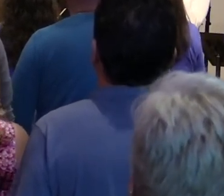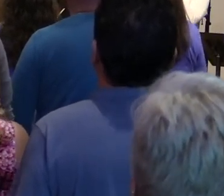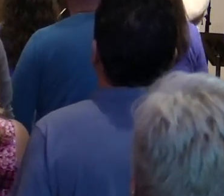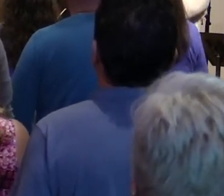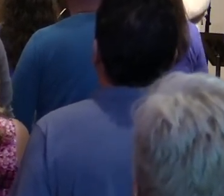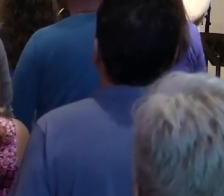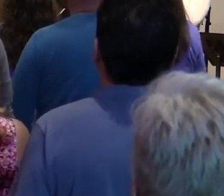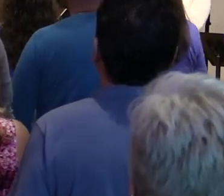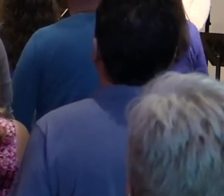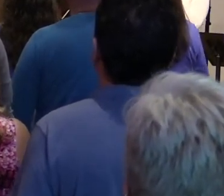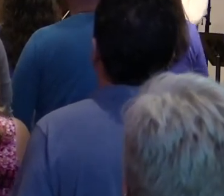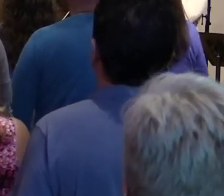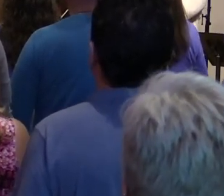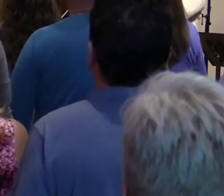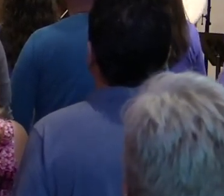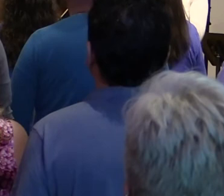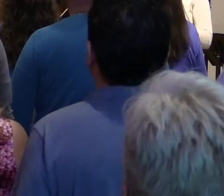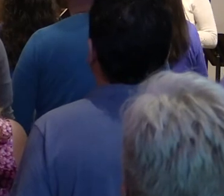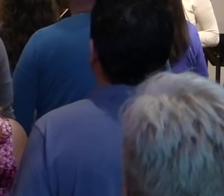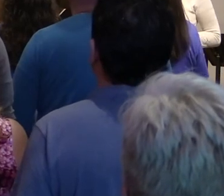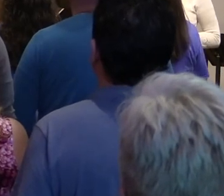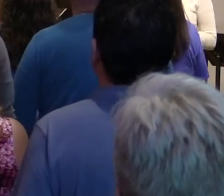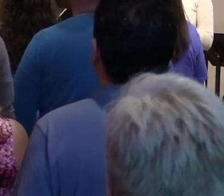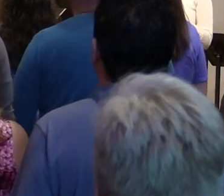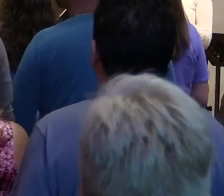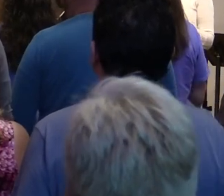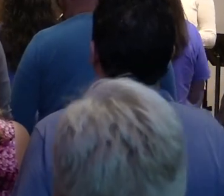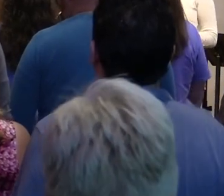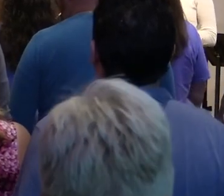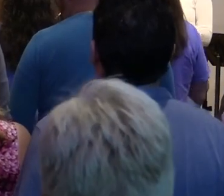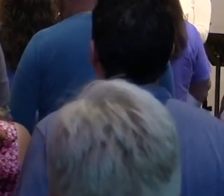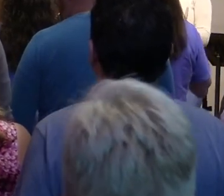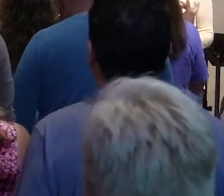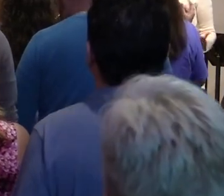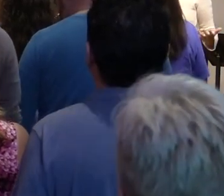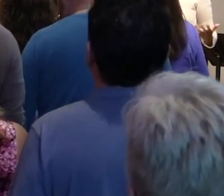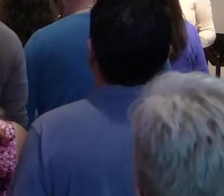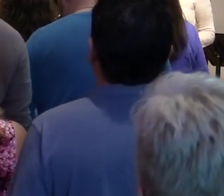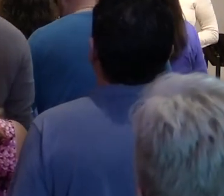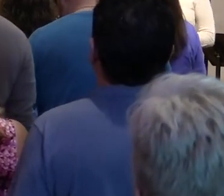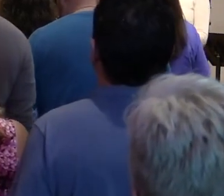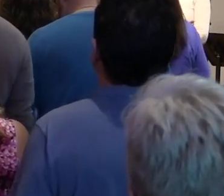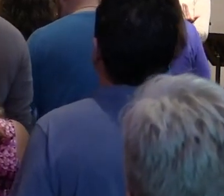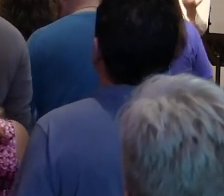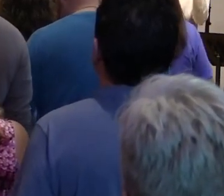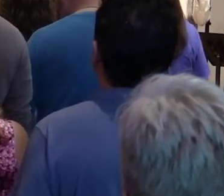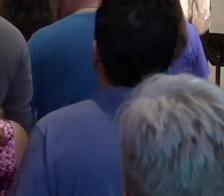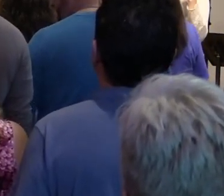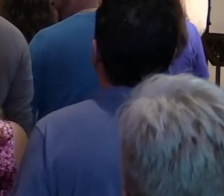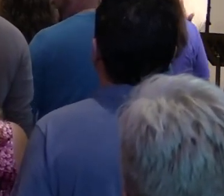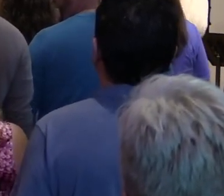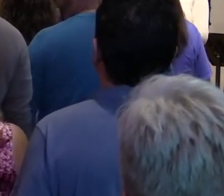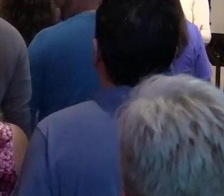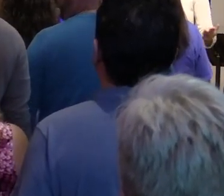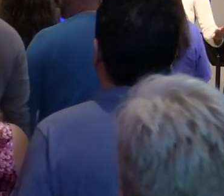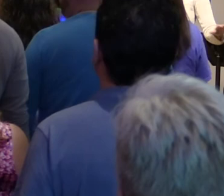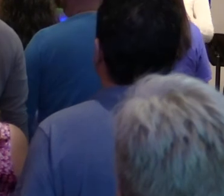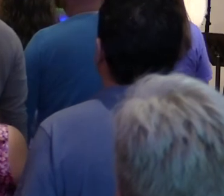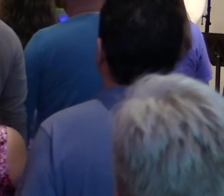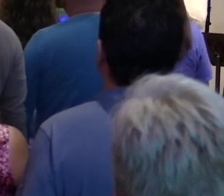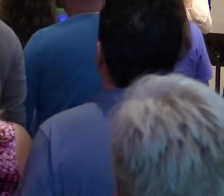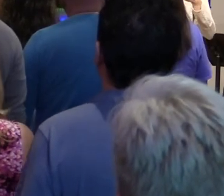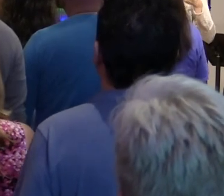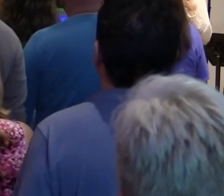yours. Fill me up so I can be poured out. Fill me up so I can